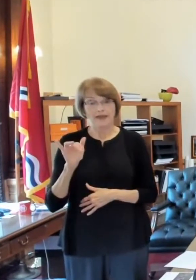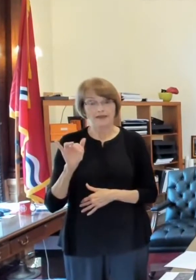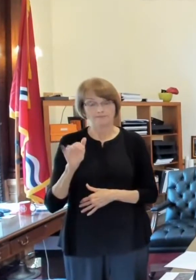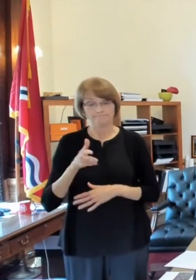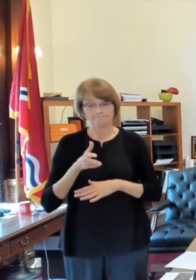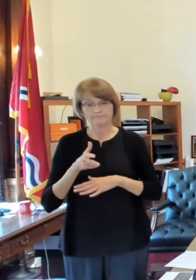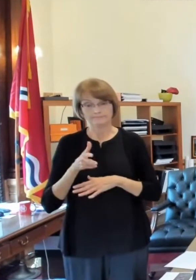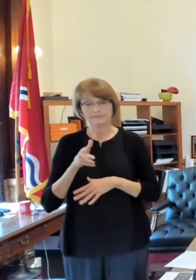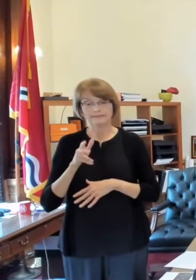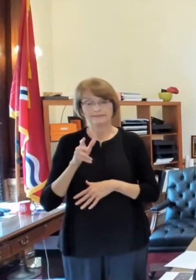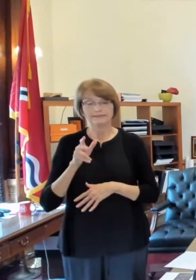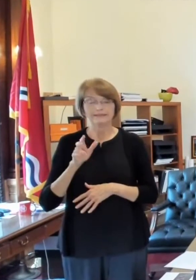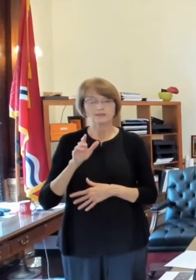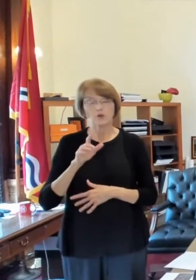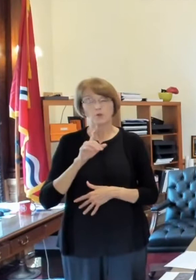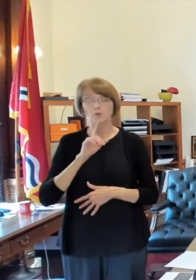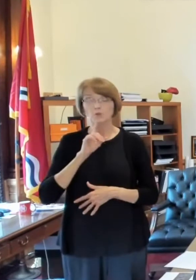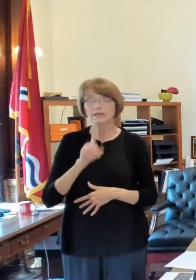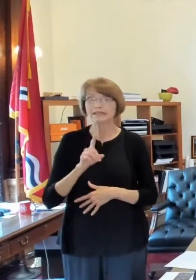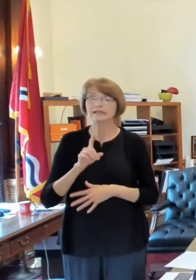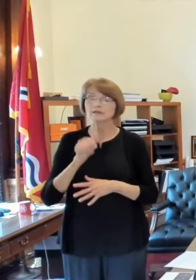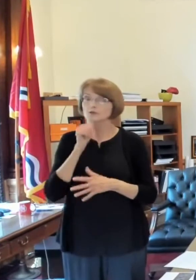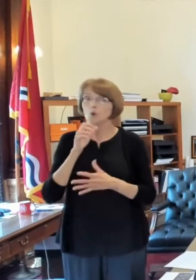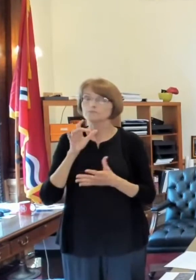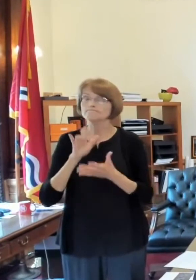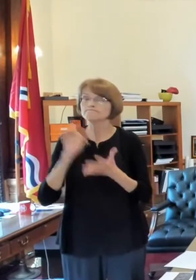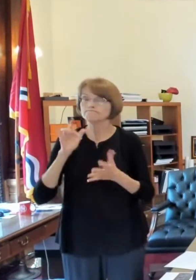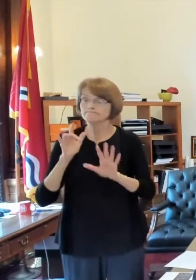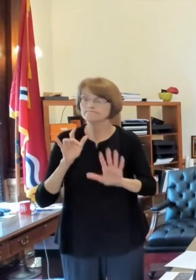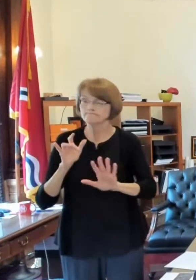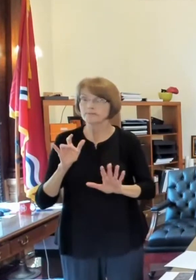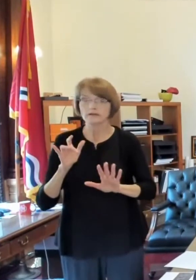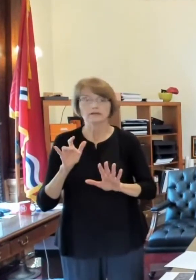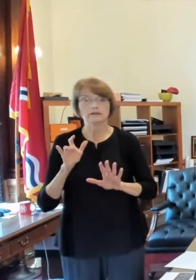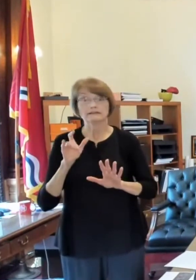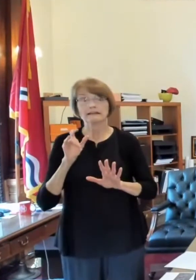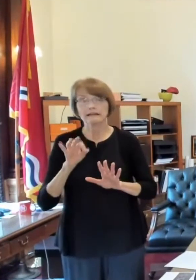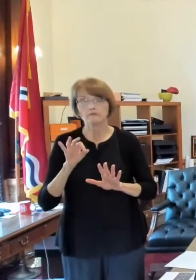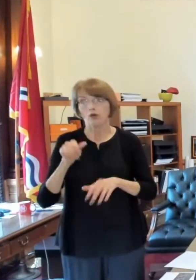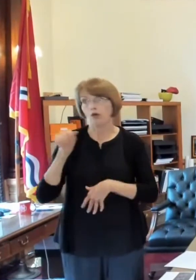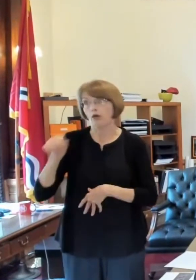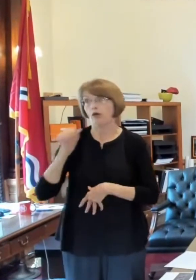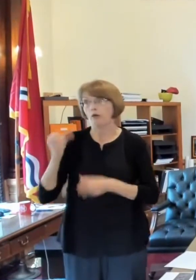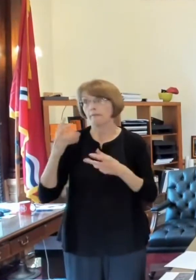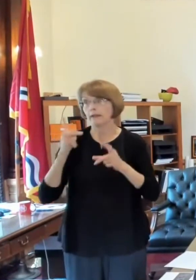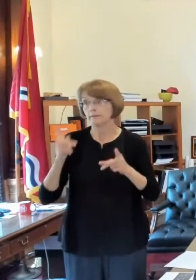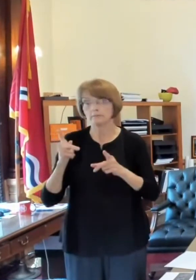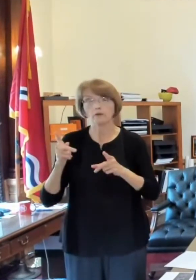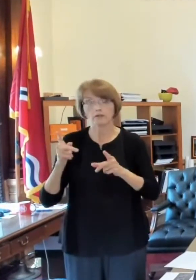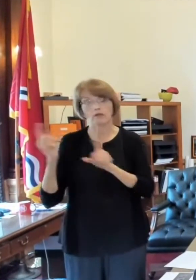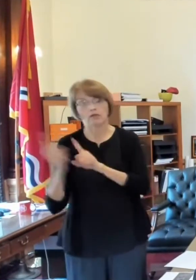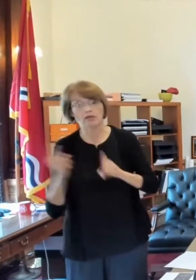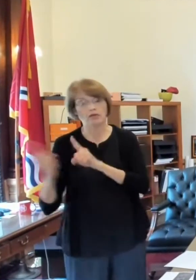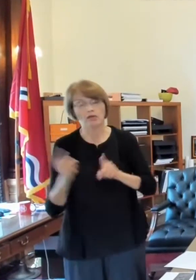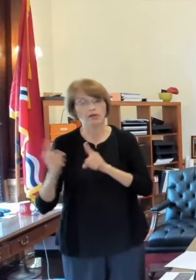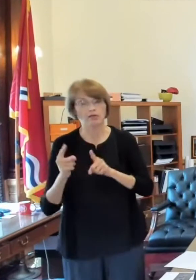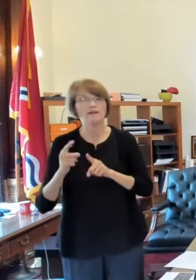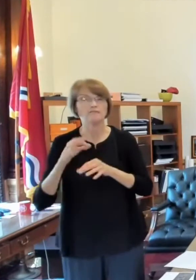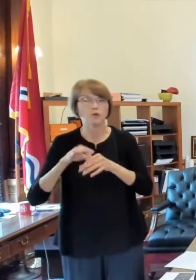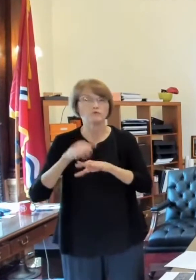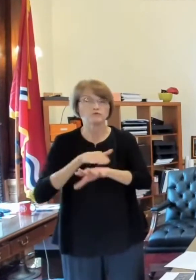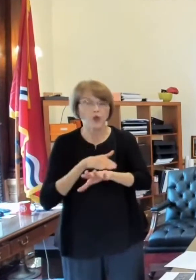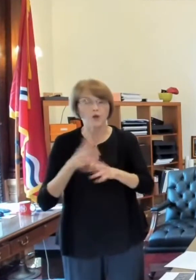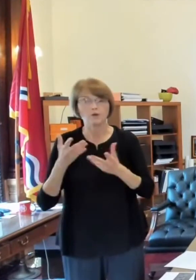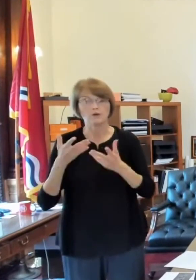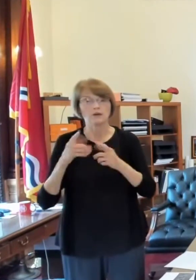if someone really needs it, because that would require a drain from the polling place for that to be staffed, but it is available to all voters. So we're asking